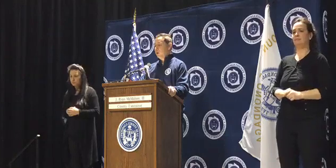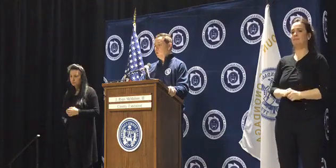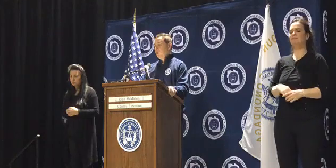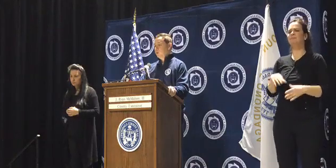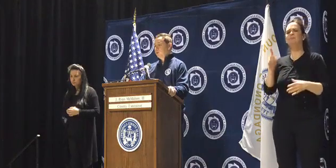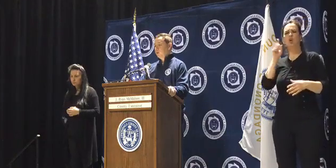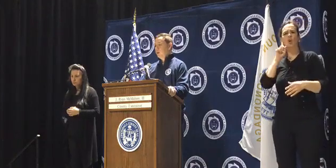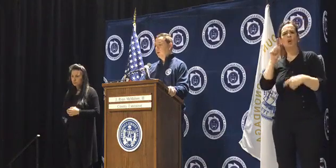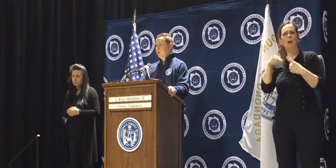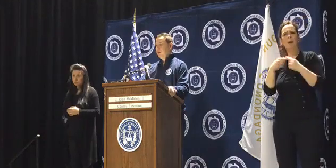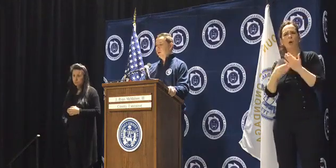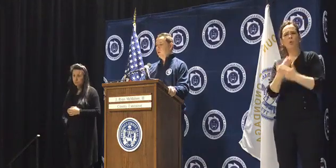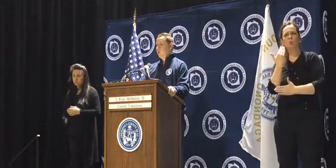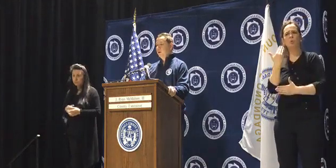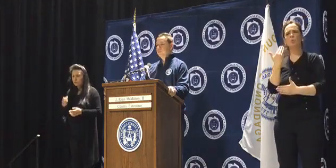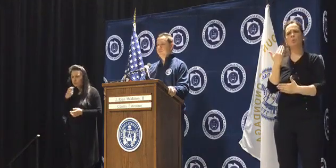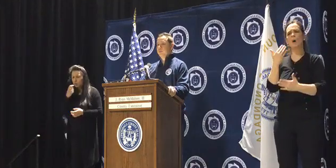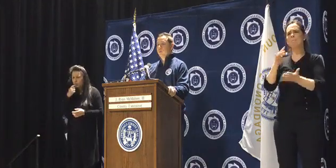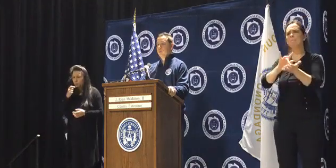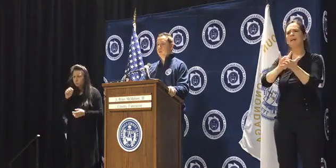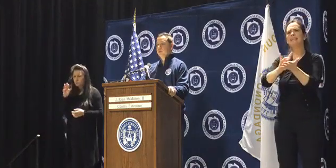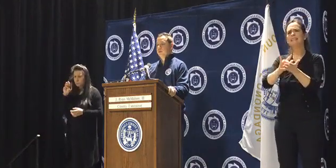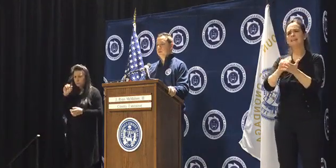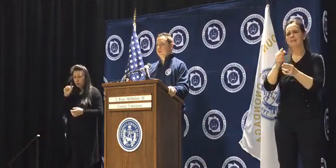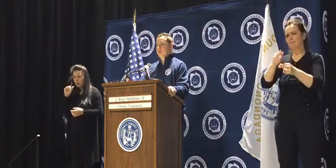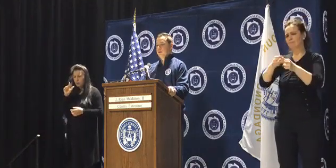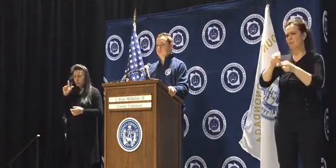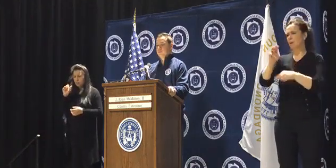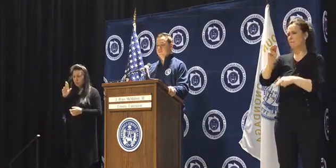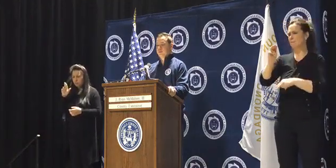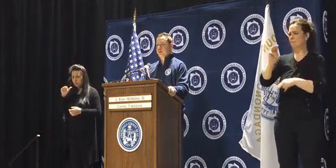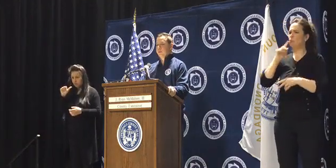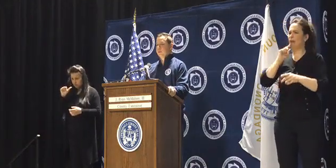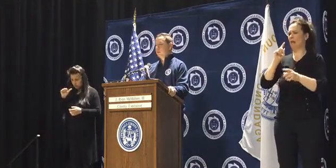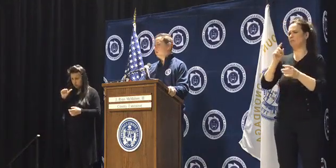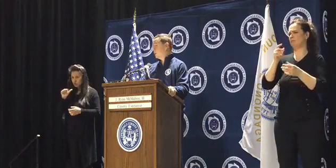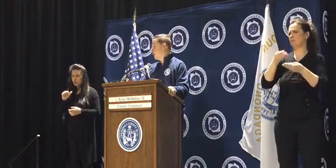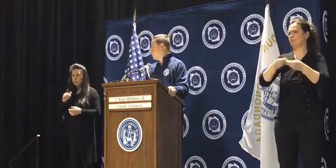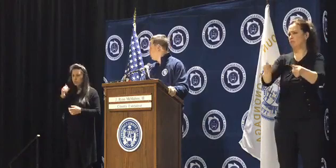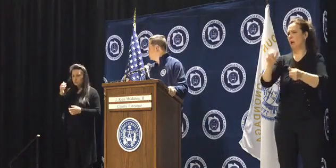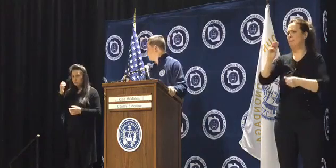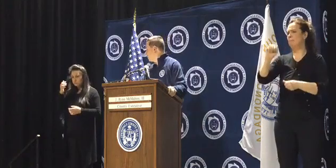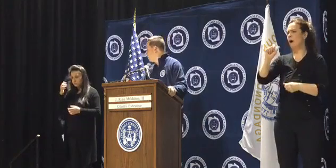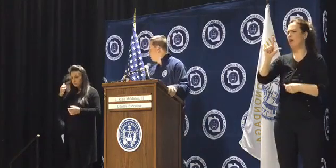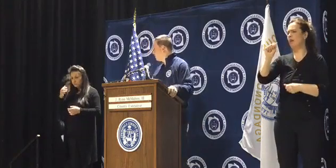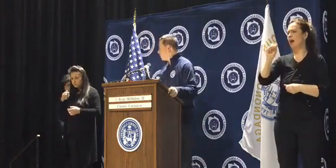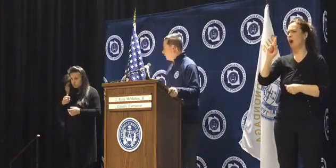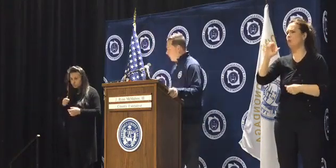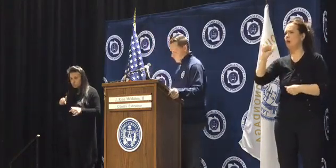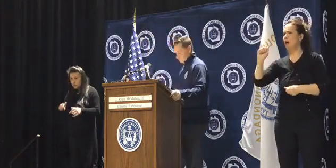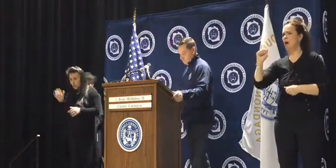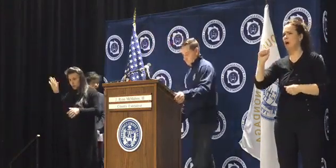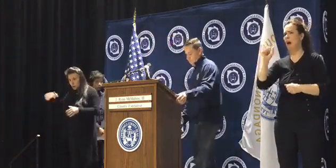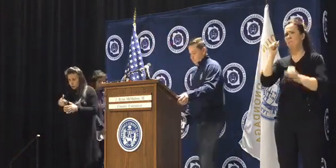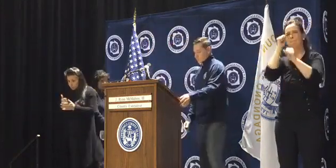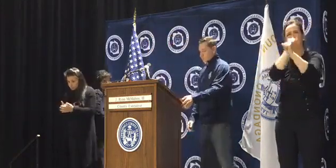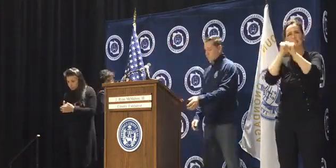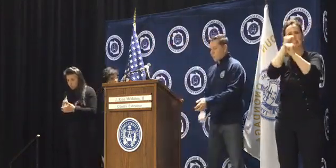hospitals will determine what the treatment would look like. Dr. Group, is there anything you want to touch on that?